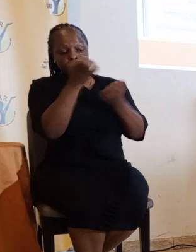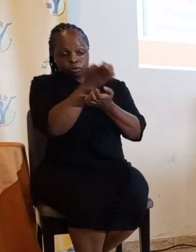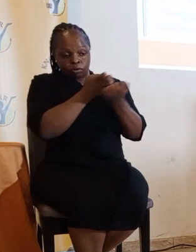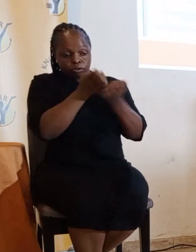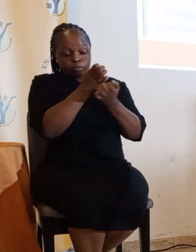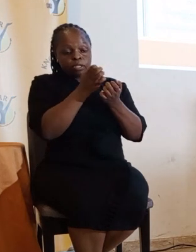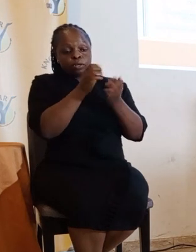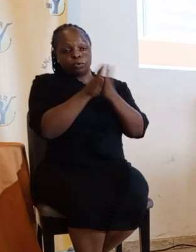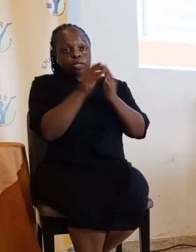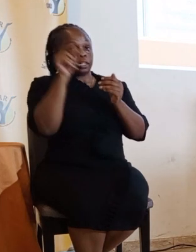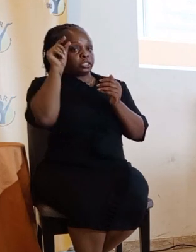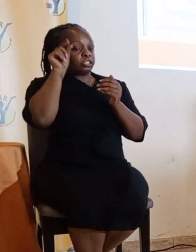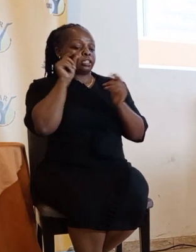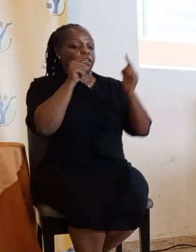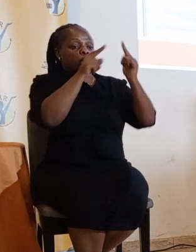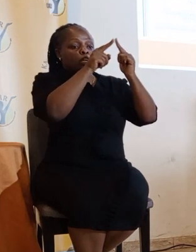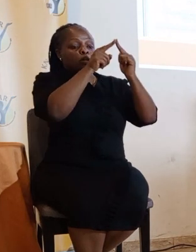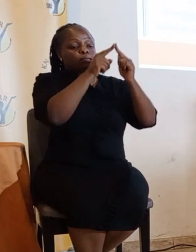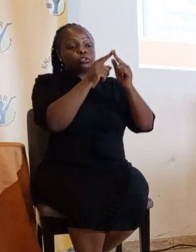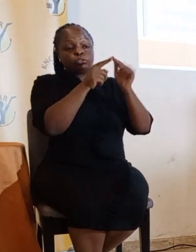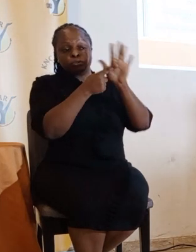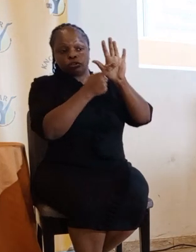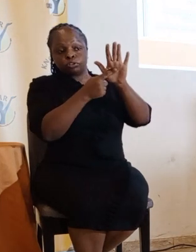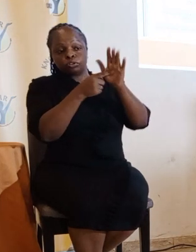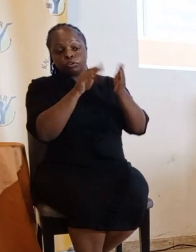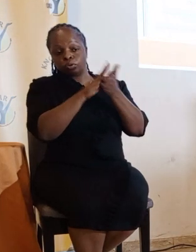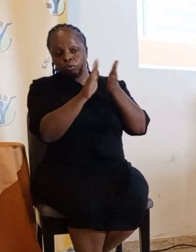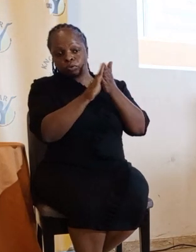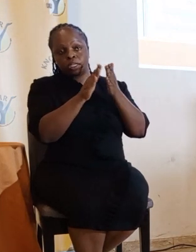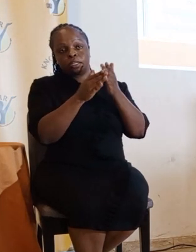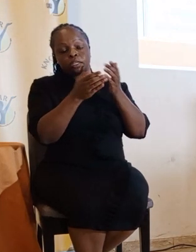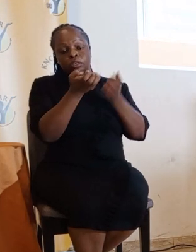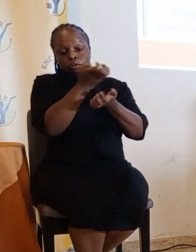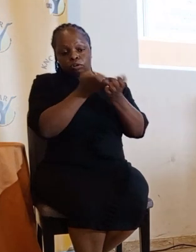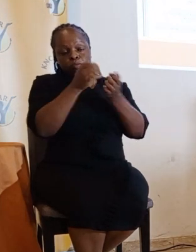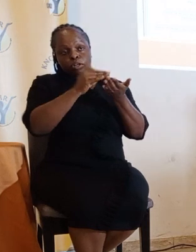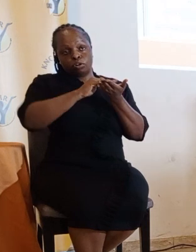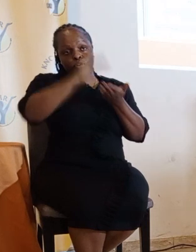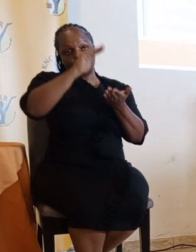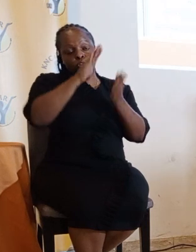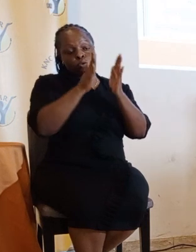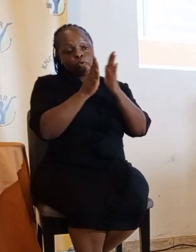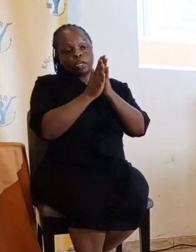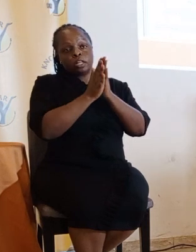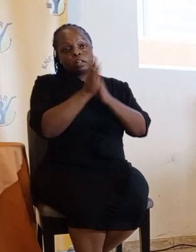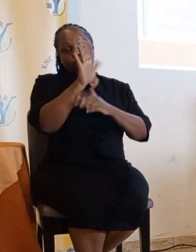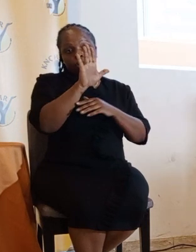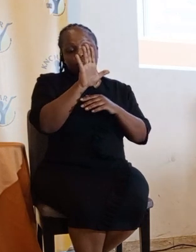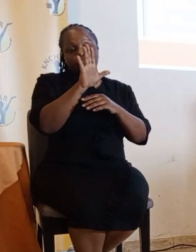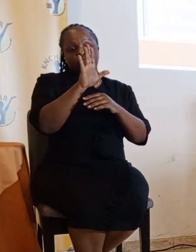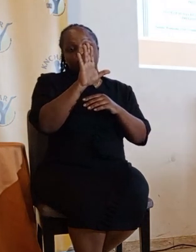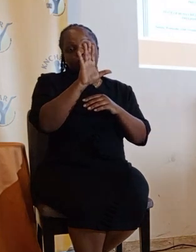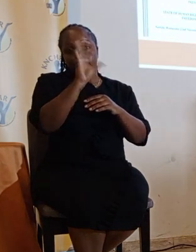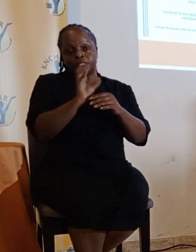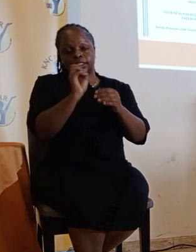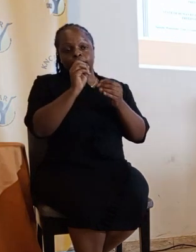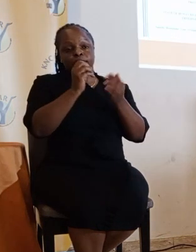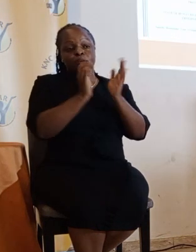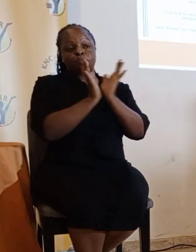agenda aims to spur quick economic growth through the 5 priority economic pillars of